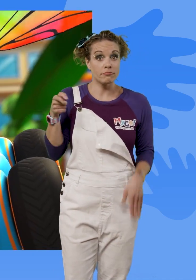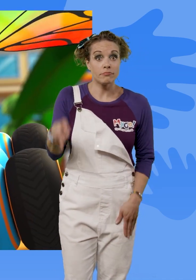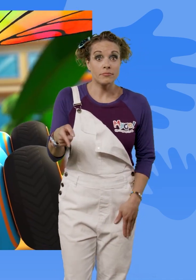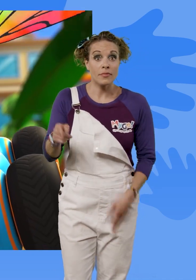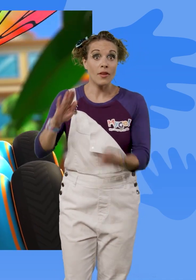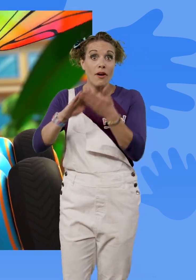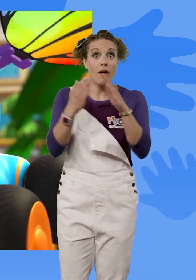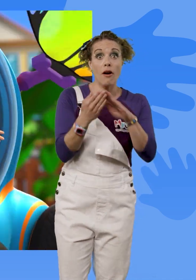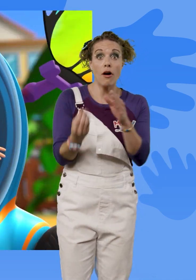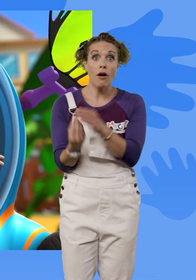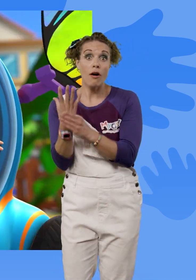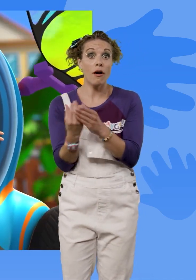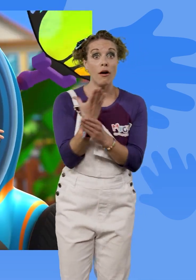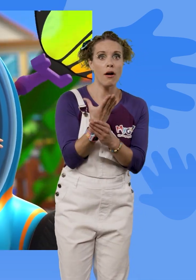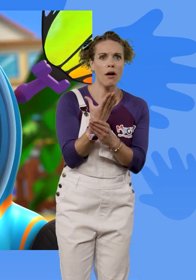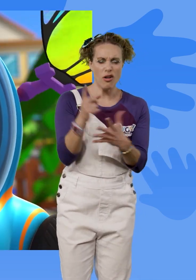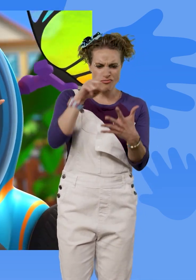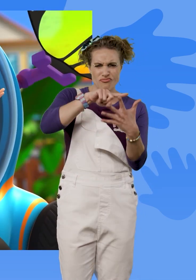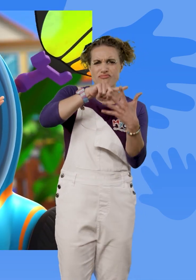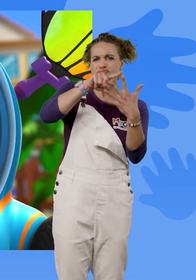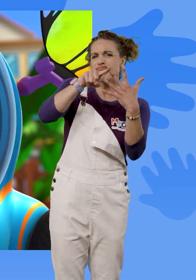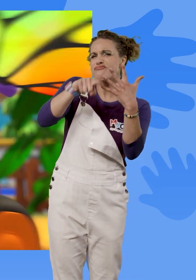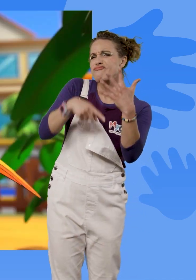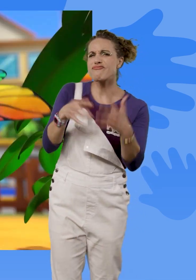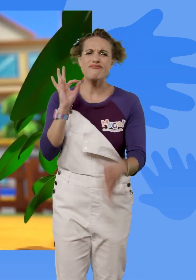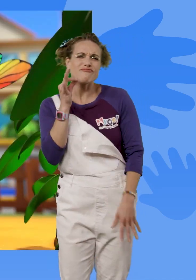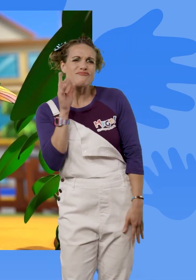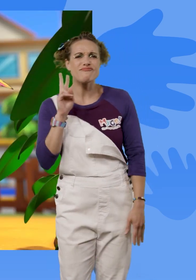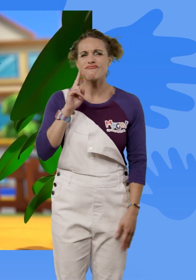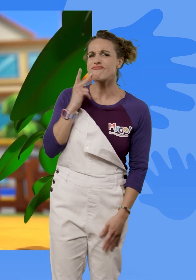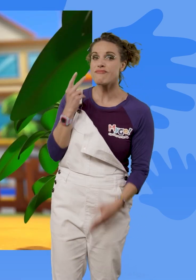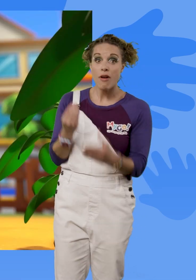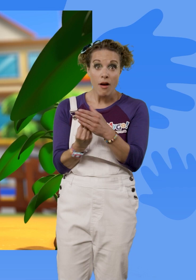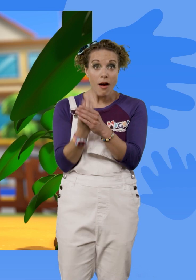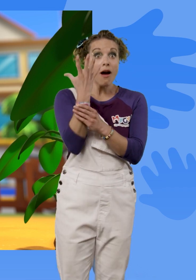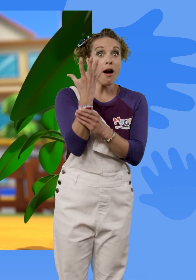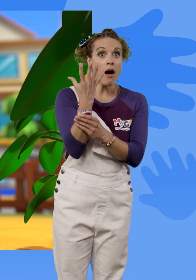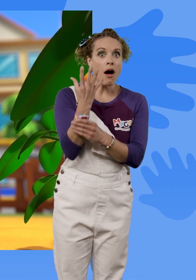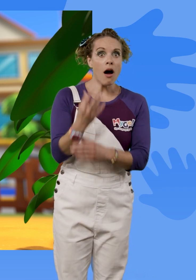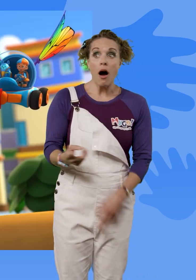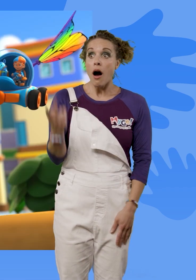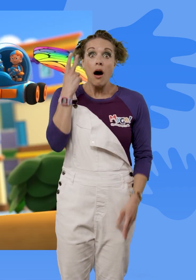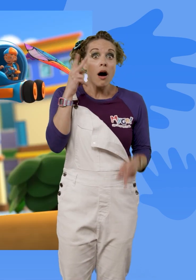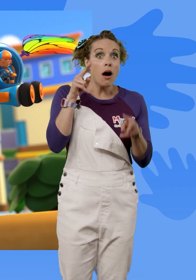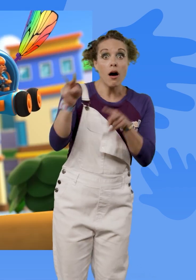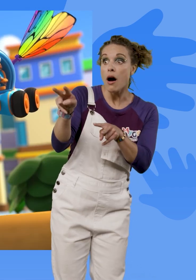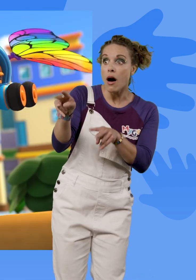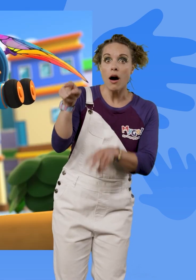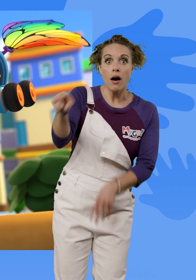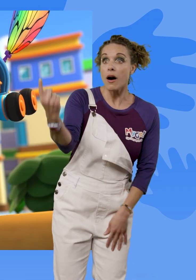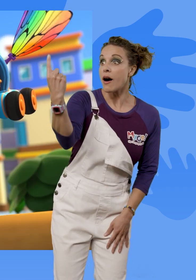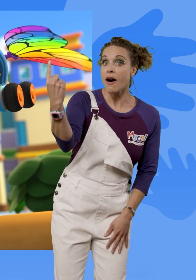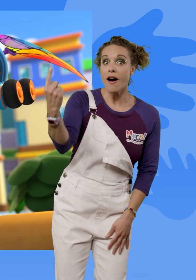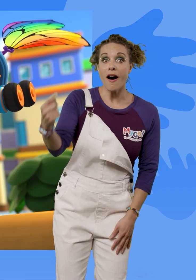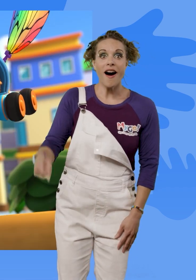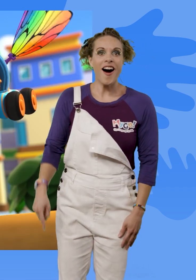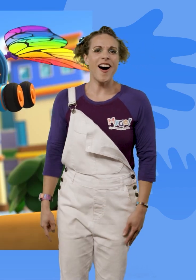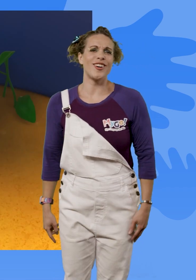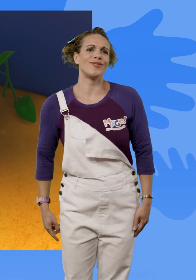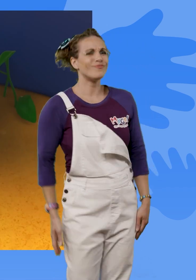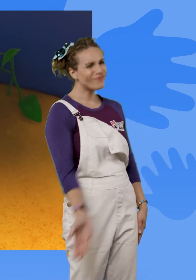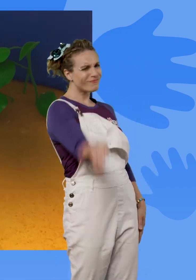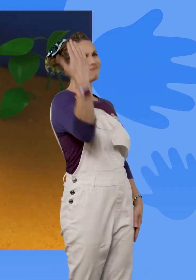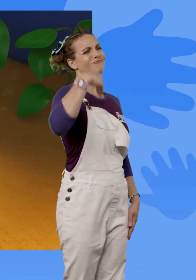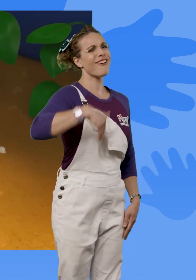All right, we're in a community garden where all kinds of fruits and vegetables grow. Look, there's one right